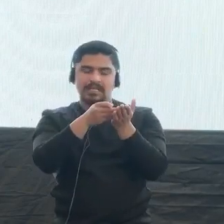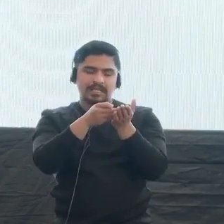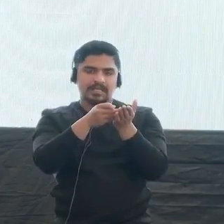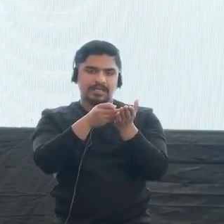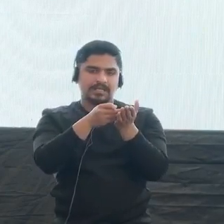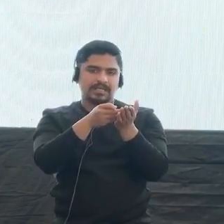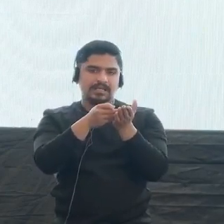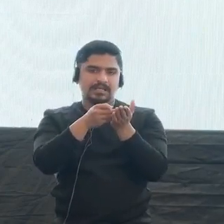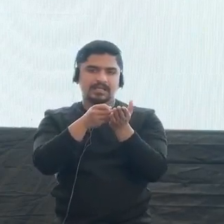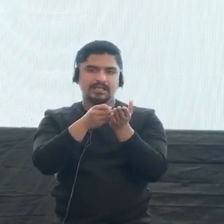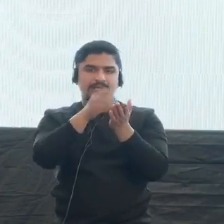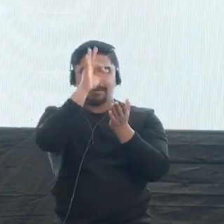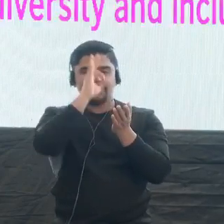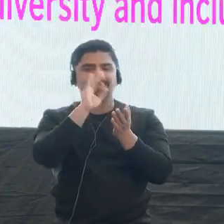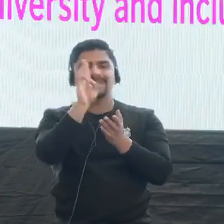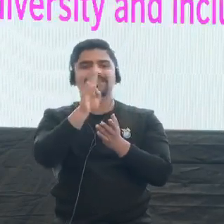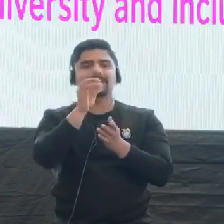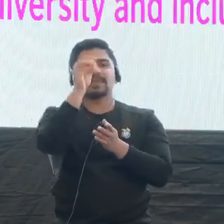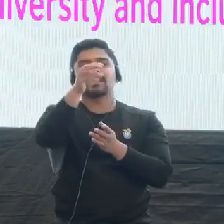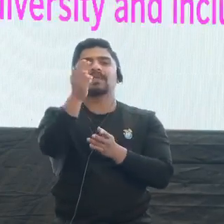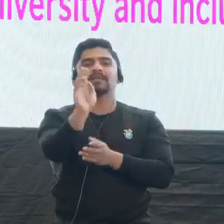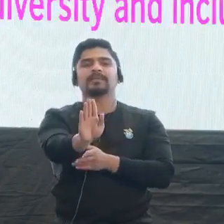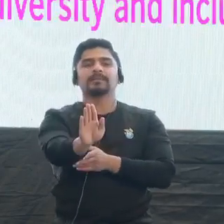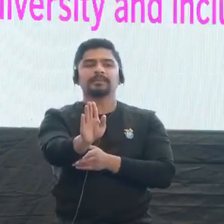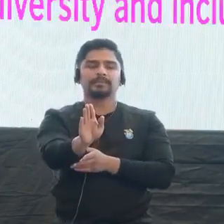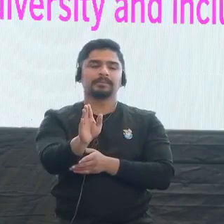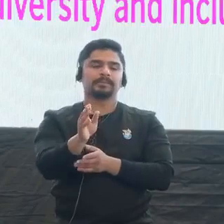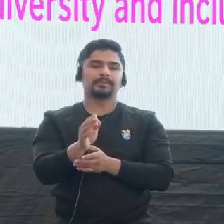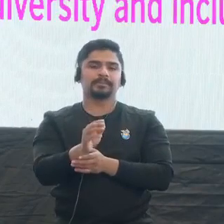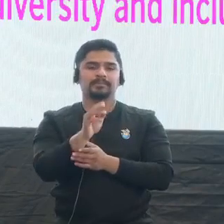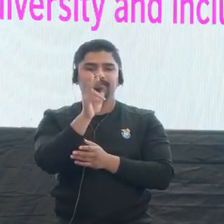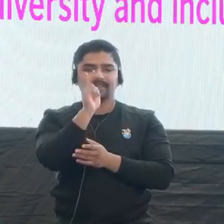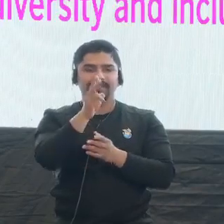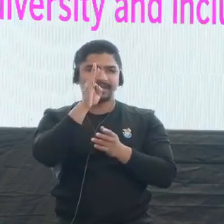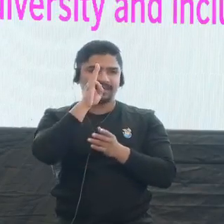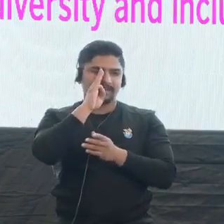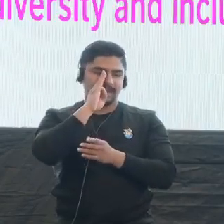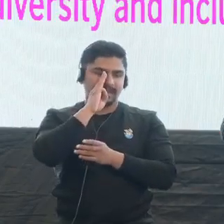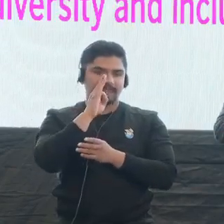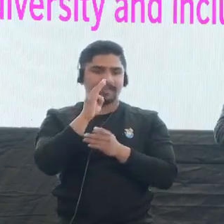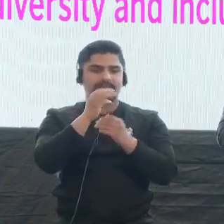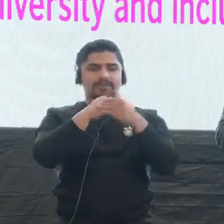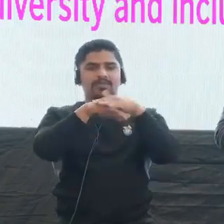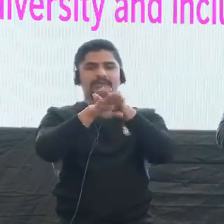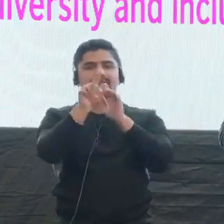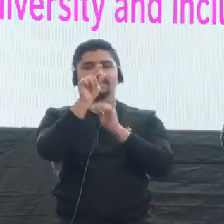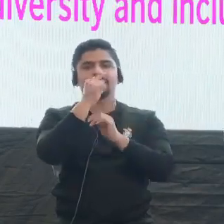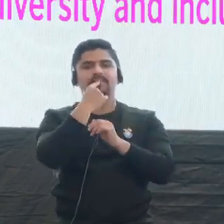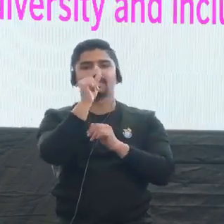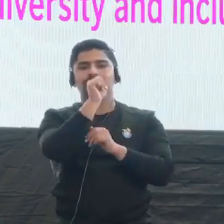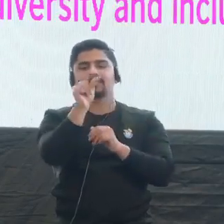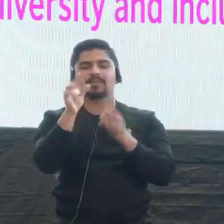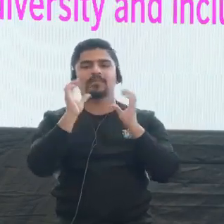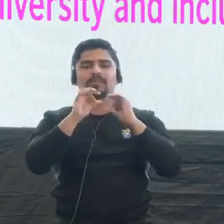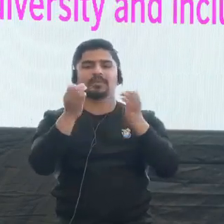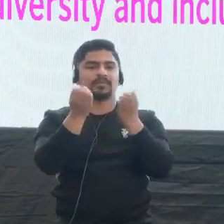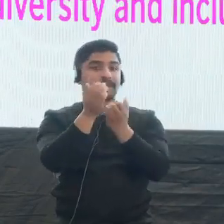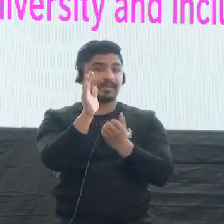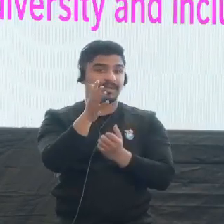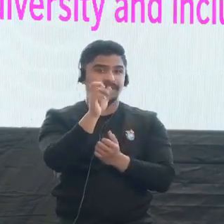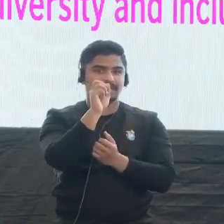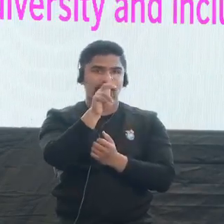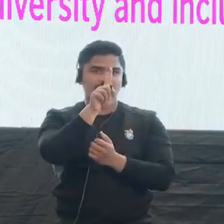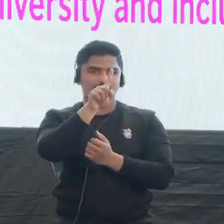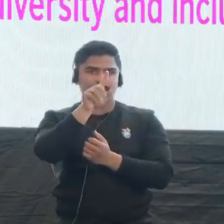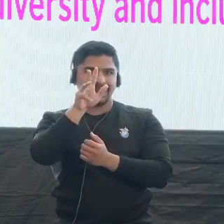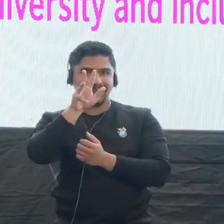special education. There is not a terminology of inclusion. But in 1992, the Ministry of